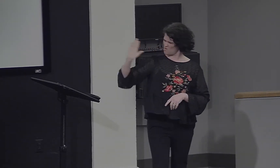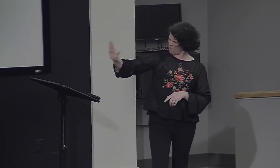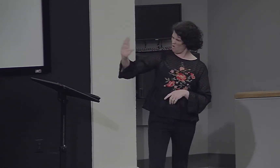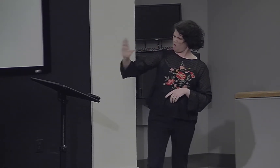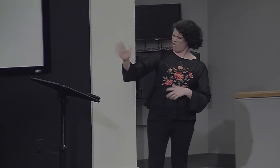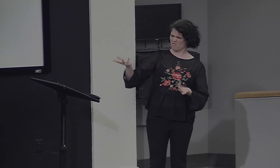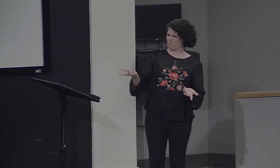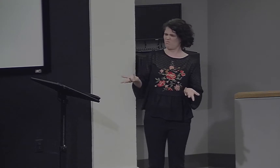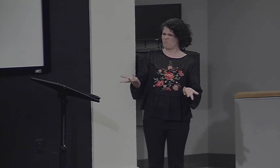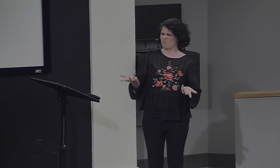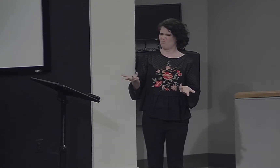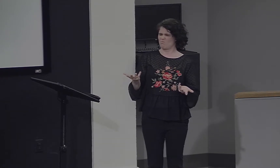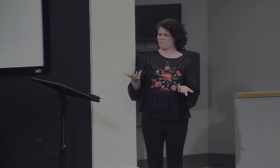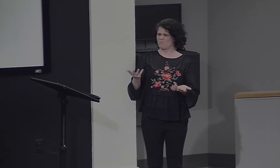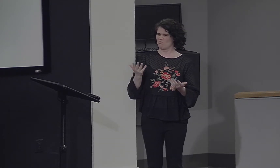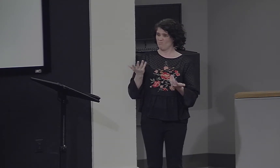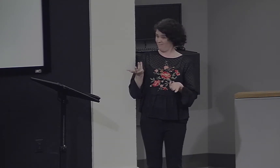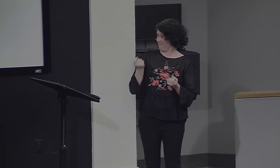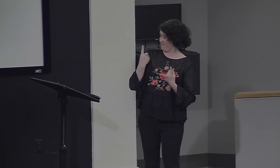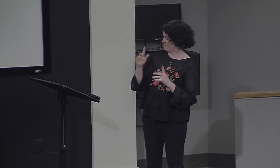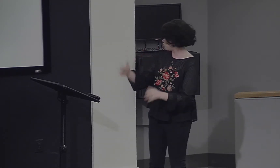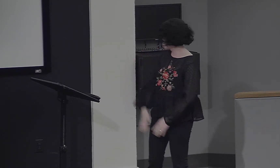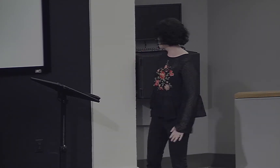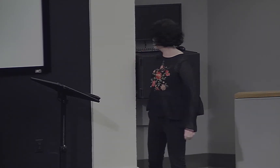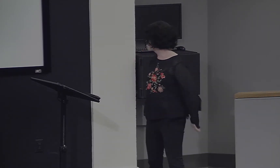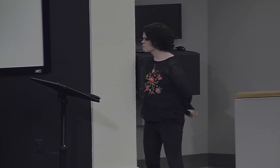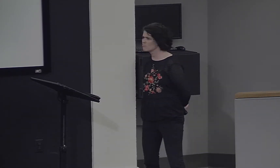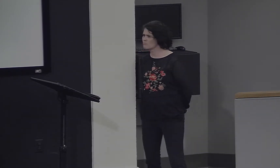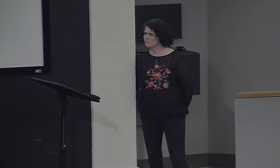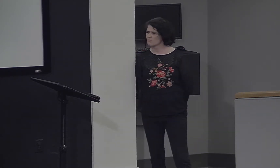or the view of interpreters instead of starting with the deaf consumer?